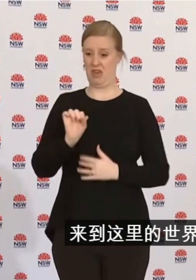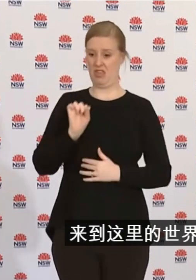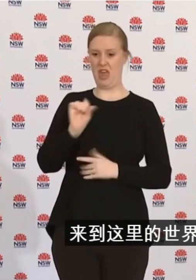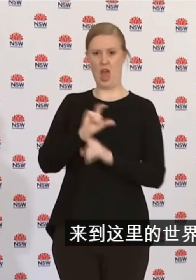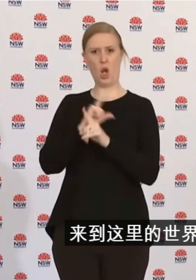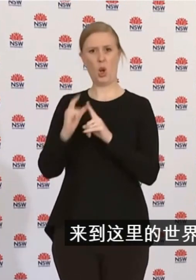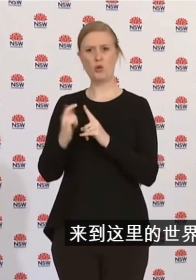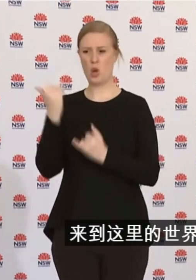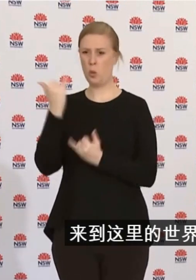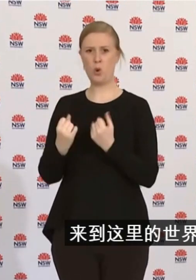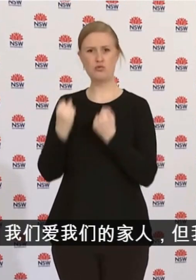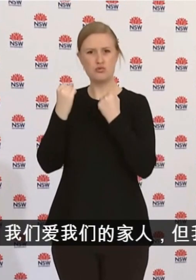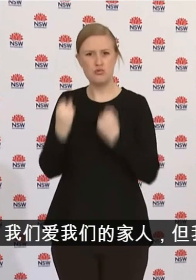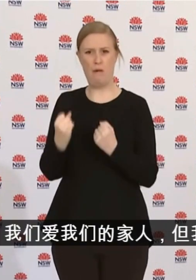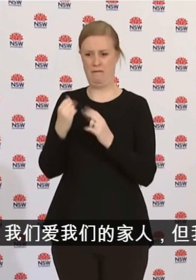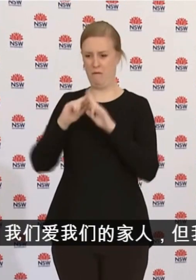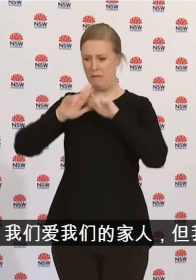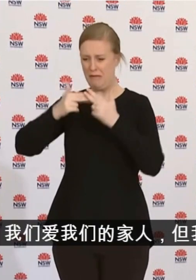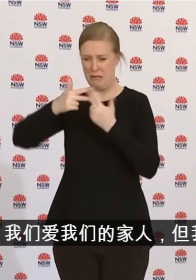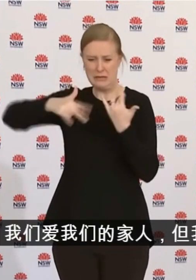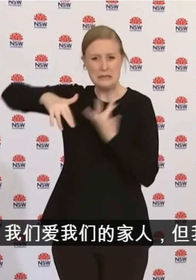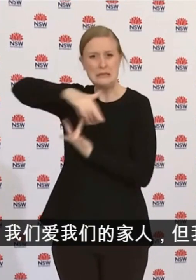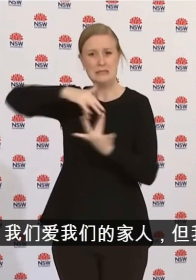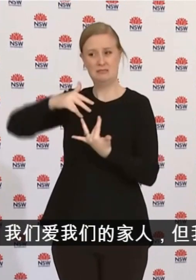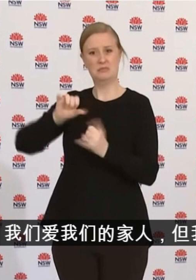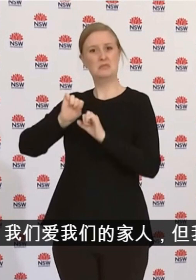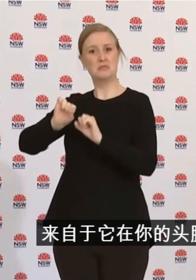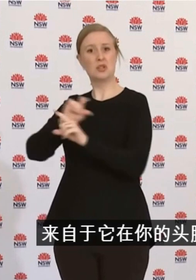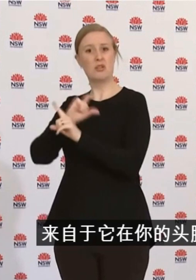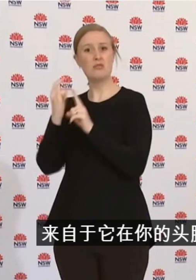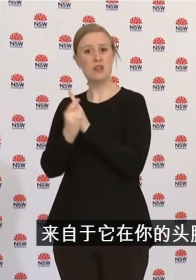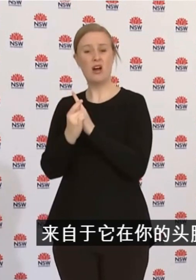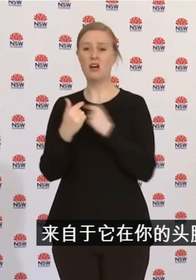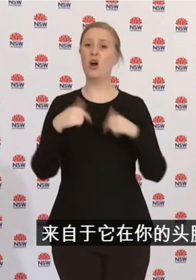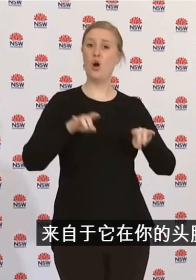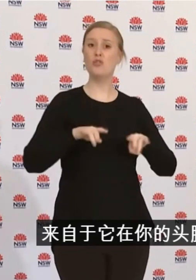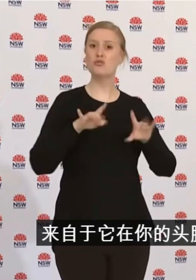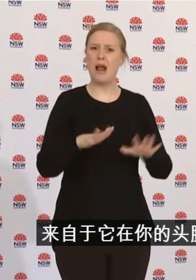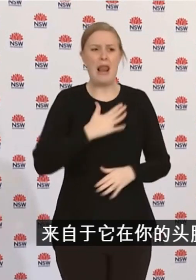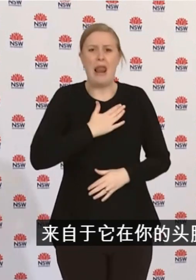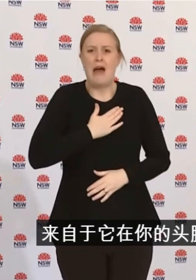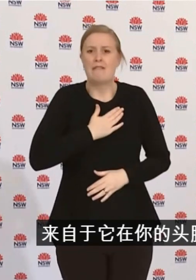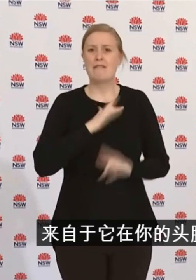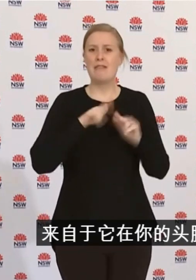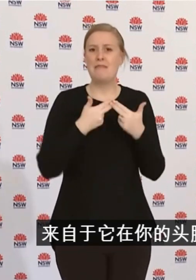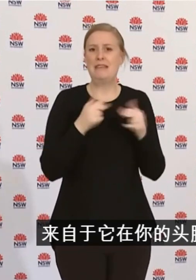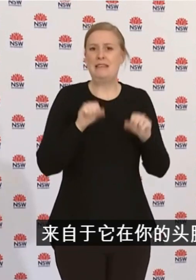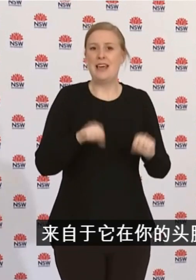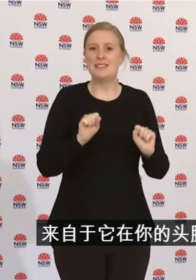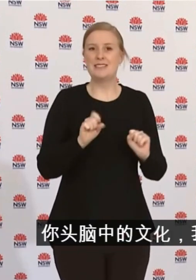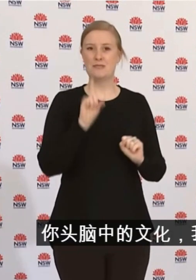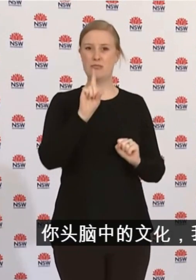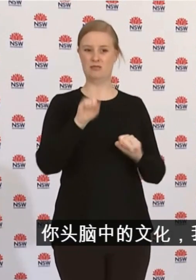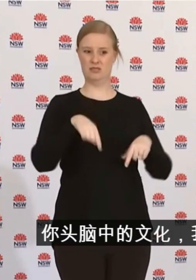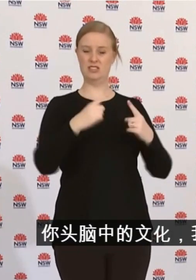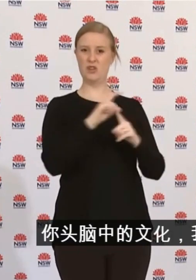are here, including most Australians. We love our families, but I guess it depends on what part of the world you've come from as to how that operates in your mind,